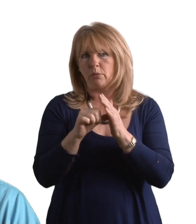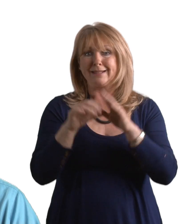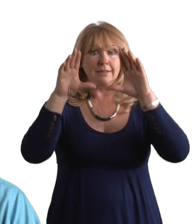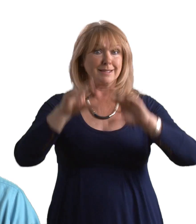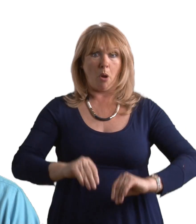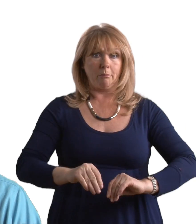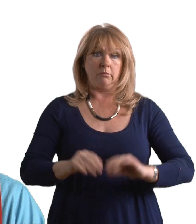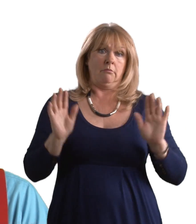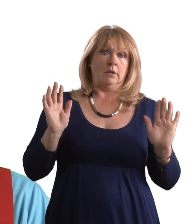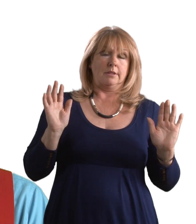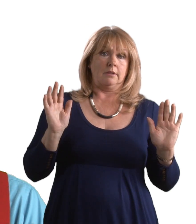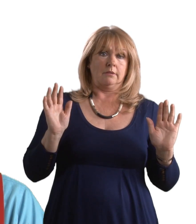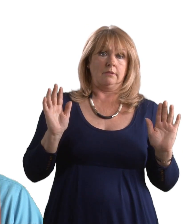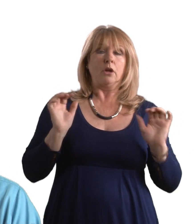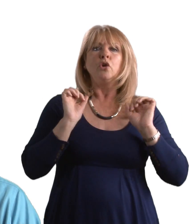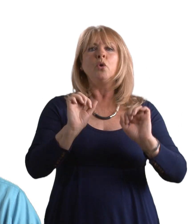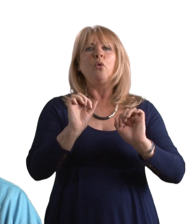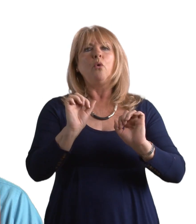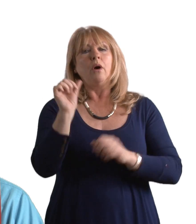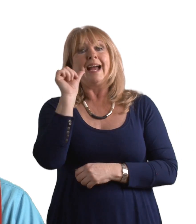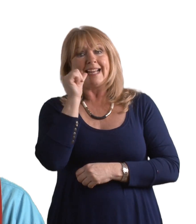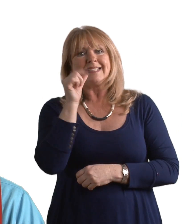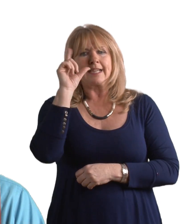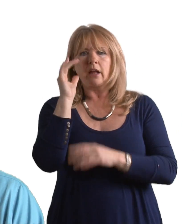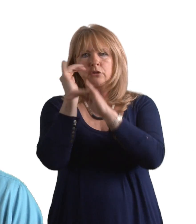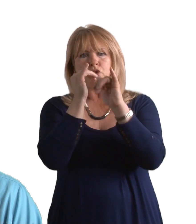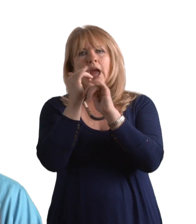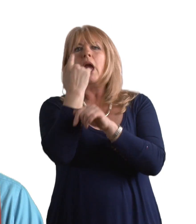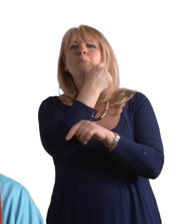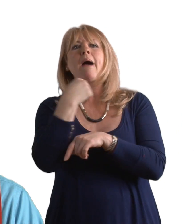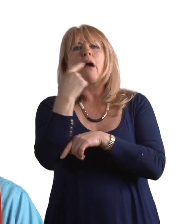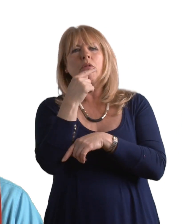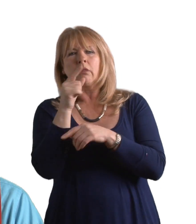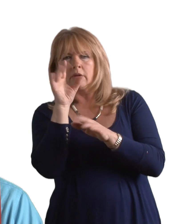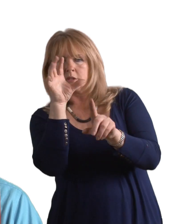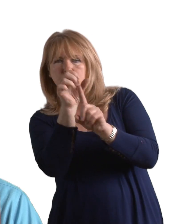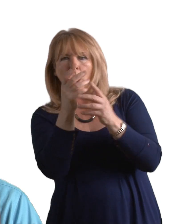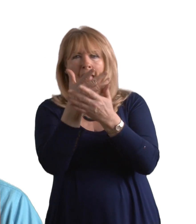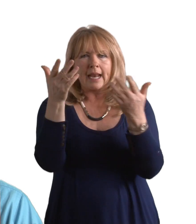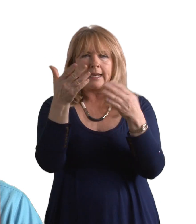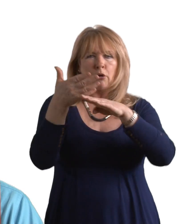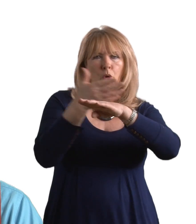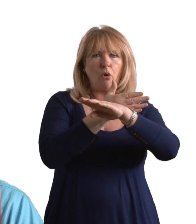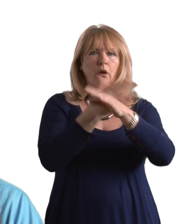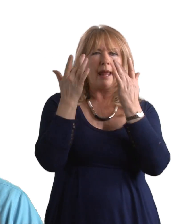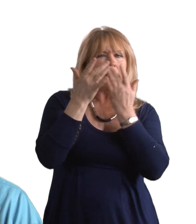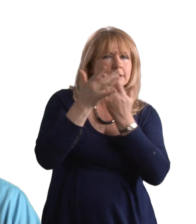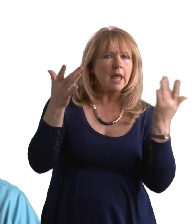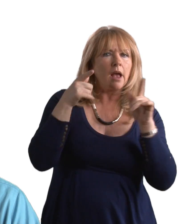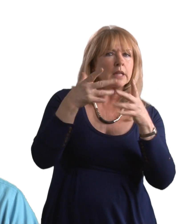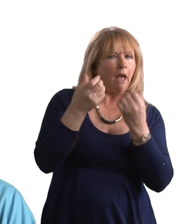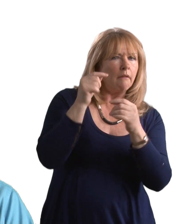cancer. The common symptoms of oral cancer are 1. An ulcer in your mouth which hasn't healed within 2